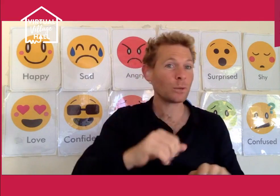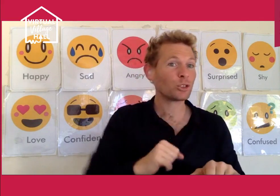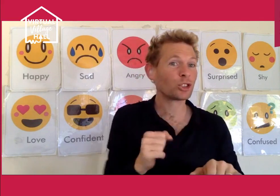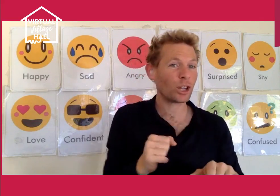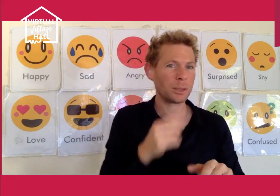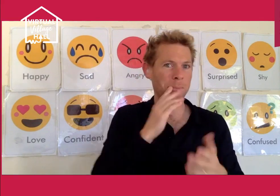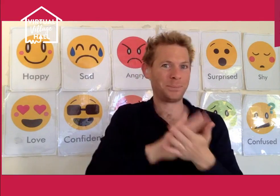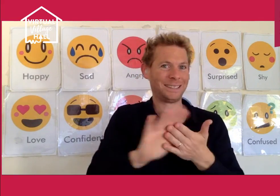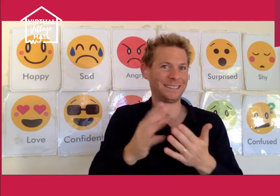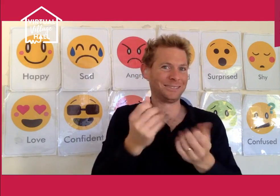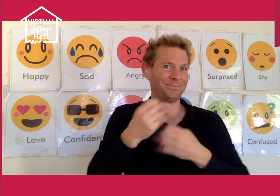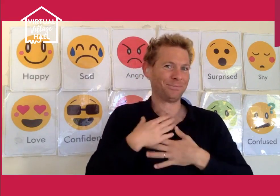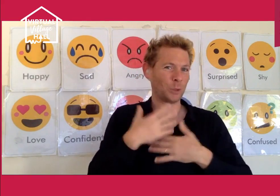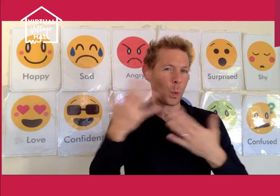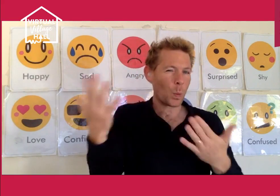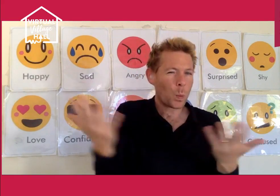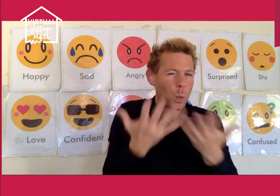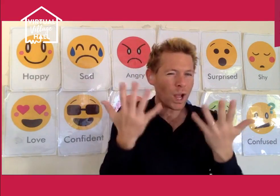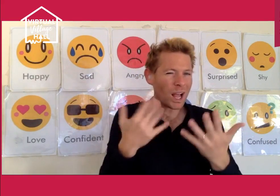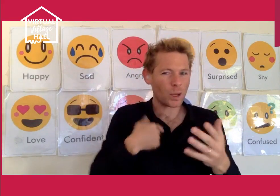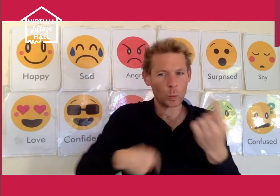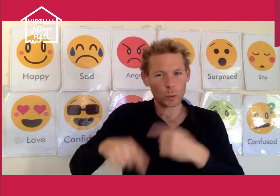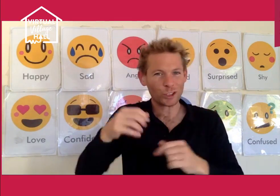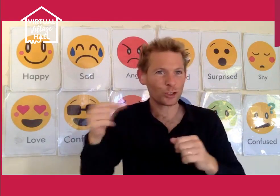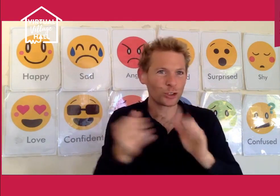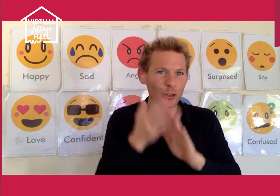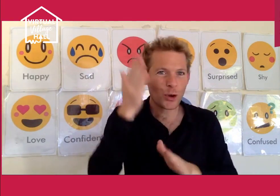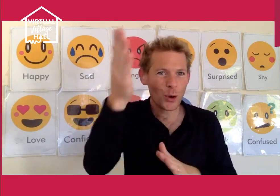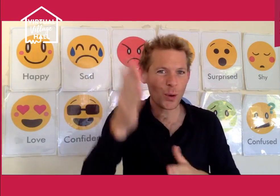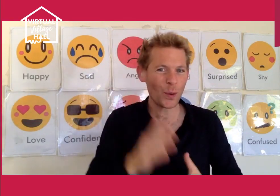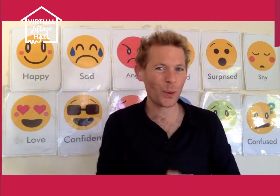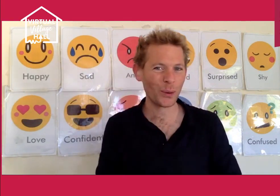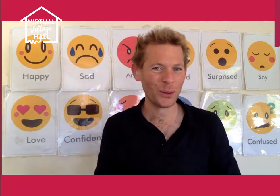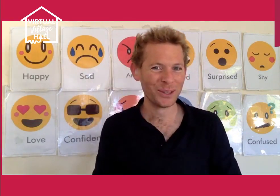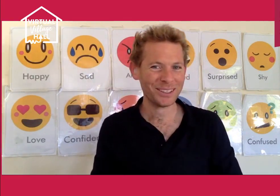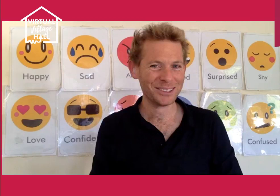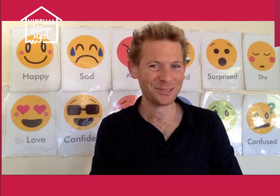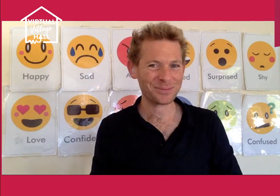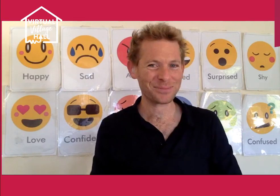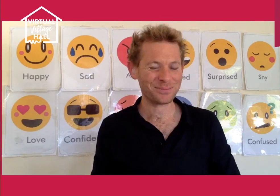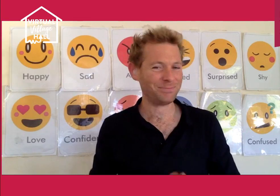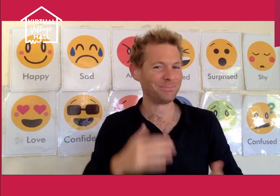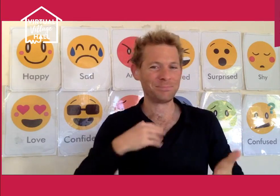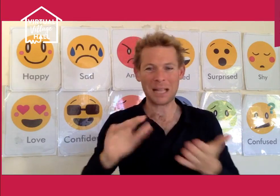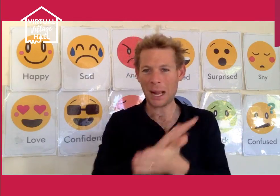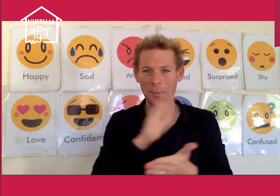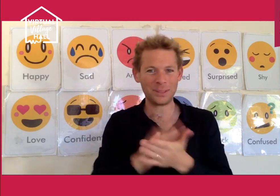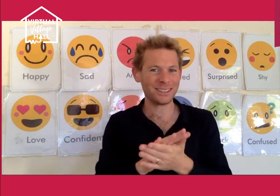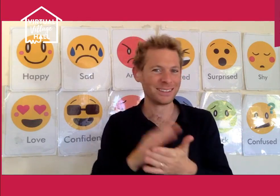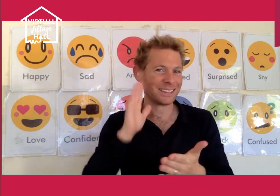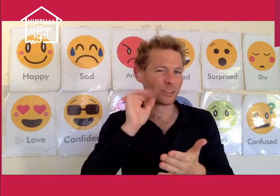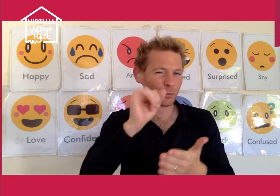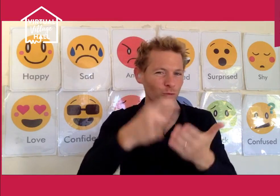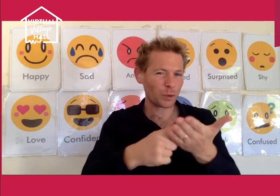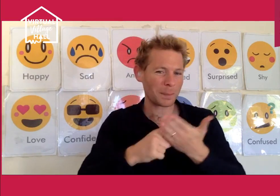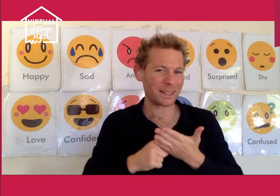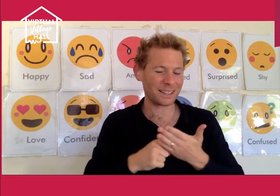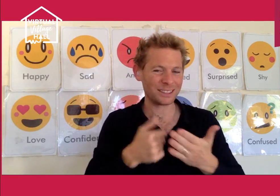chance to travel around now. If any of you guys watching are from Scotland, tell me where I need to go and what I need to see. I'd be really